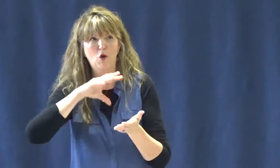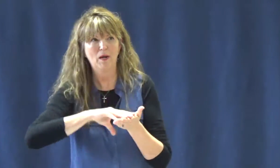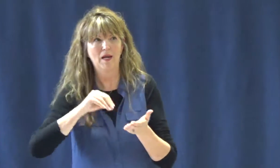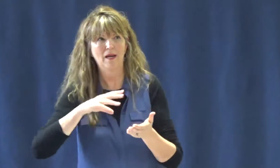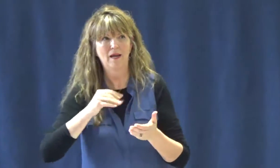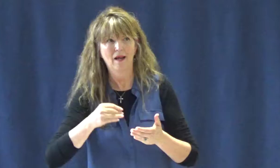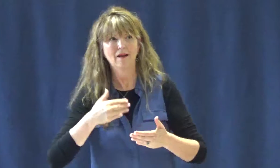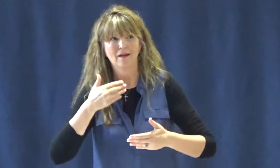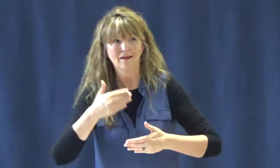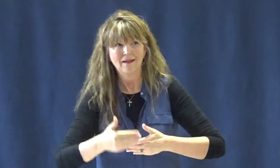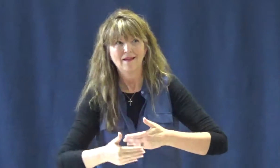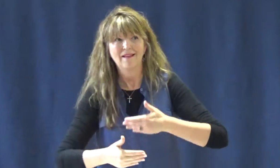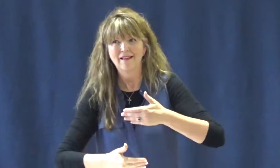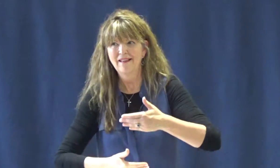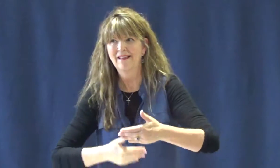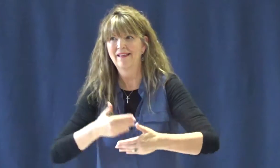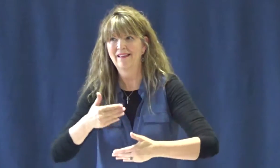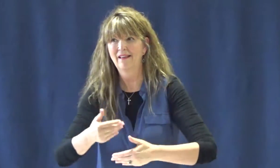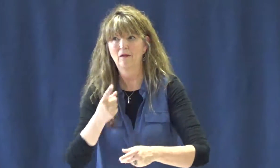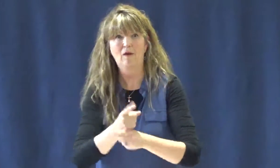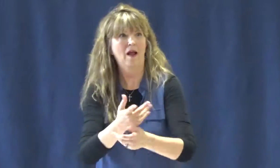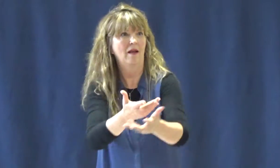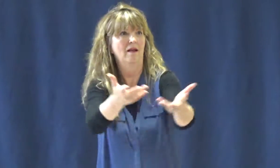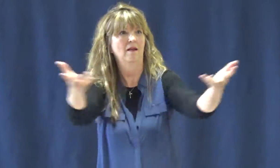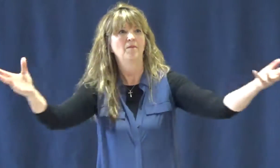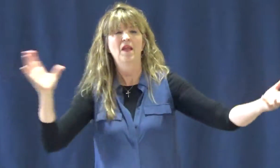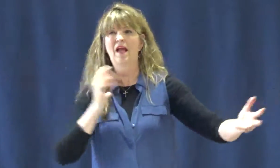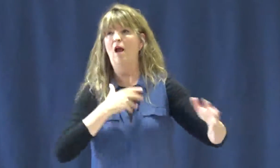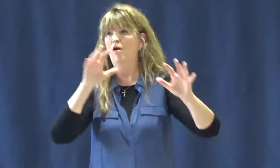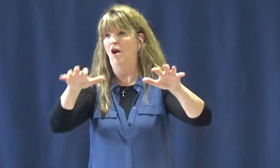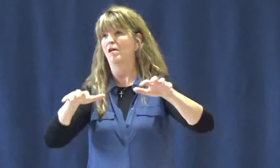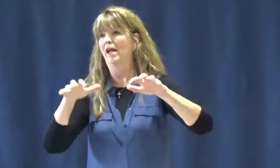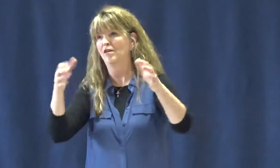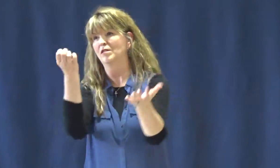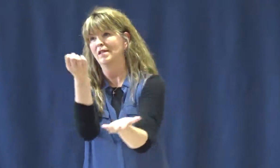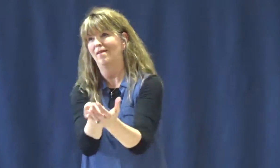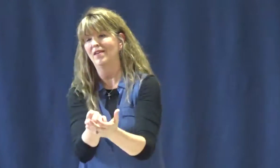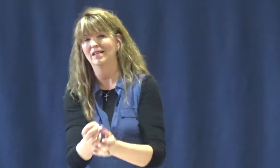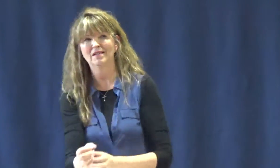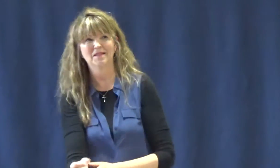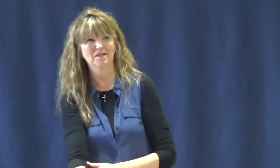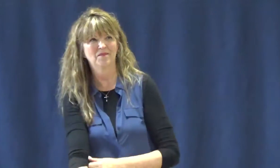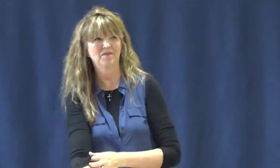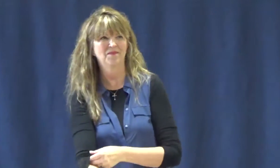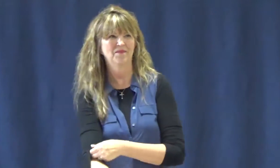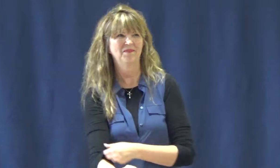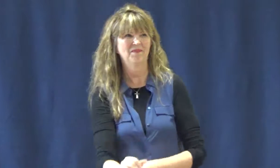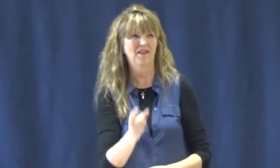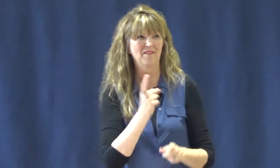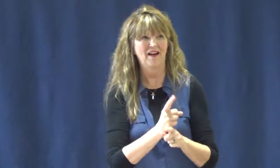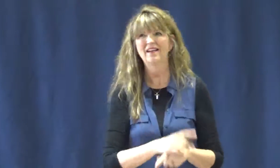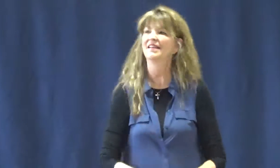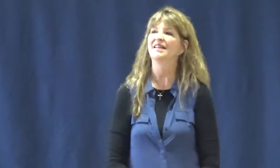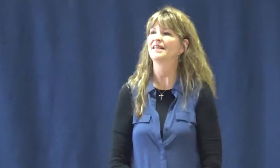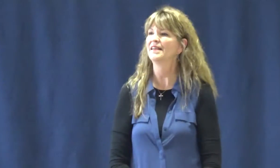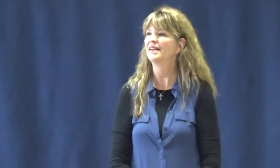I think we're doing a good job learning and processing. Our congregationship has evidence of that,